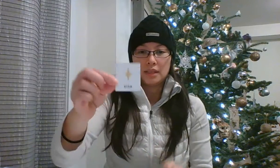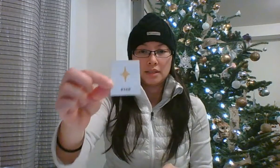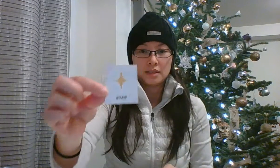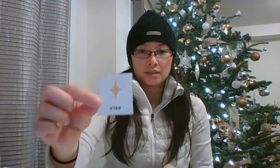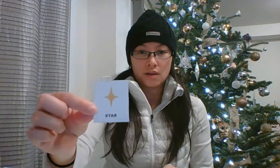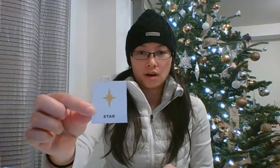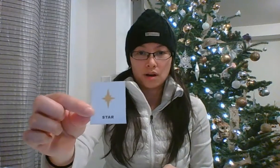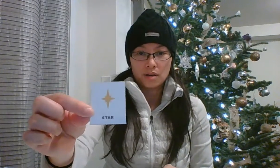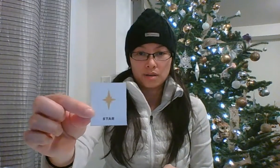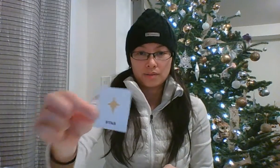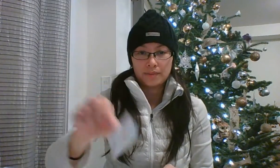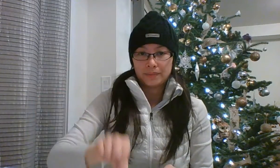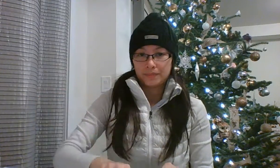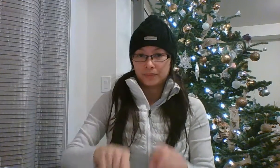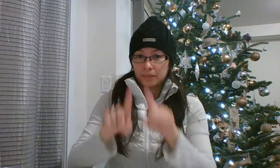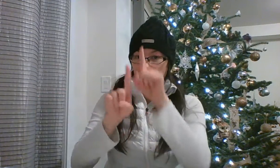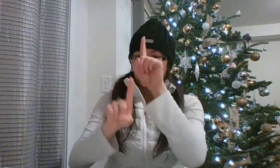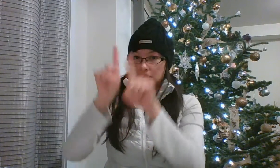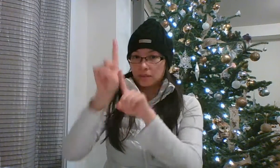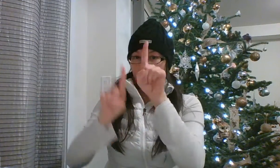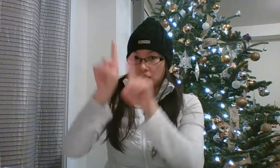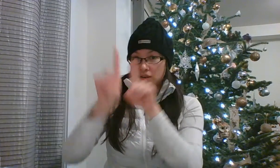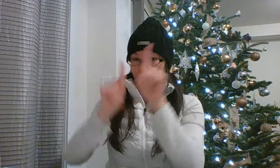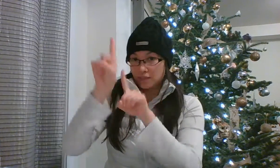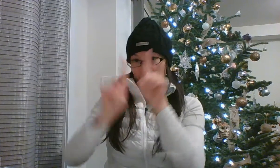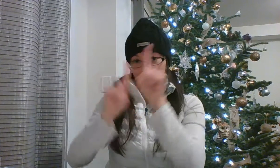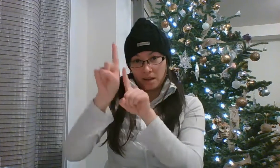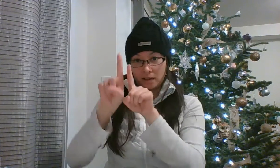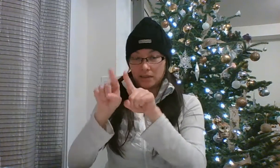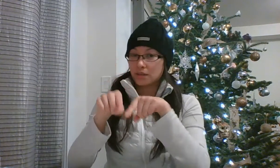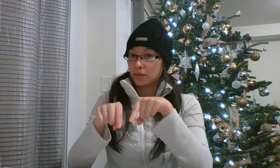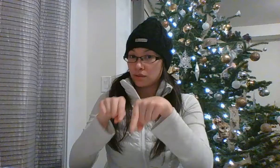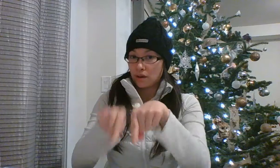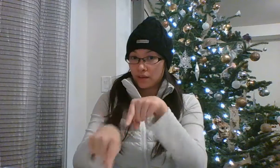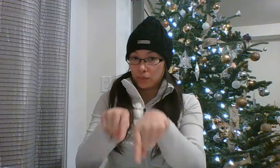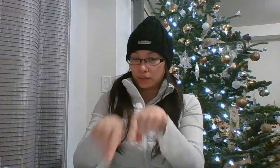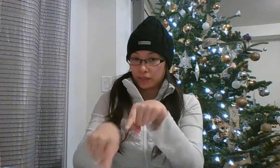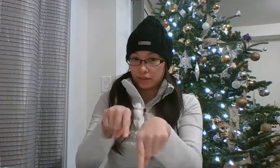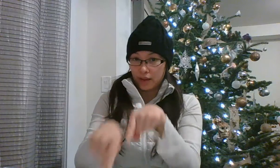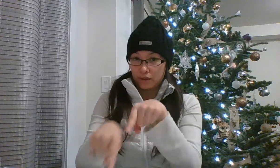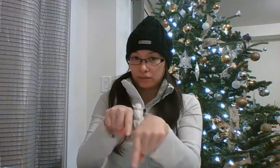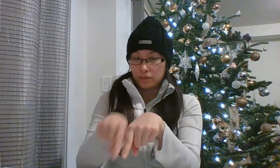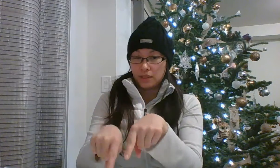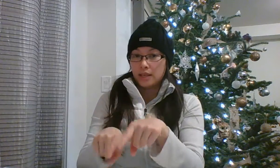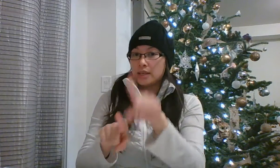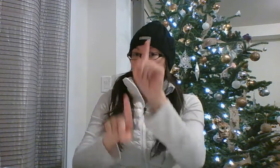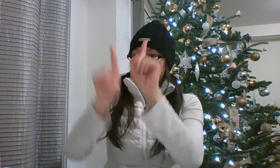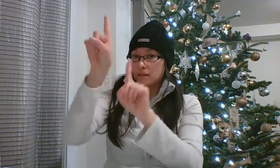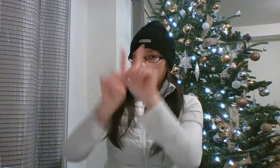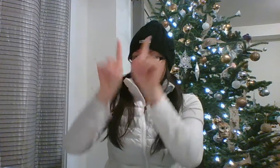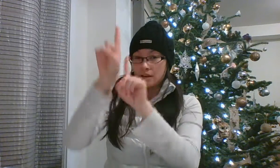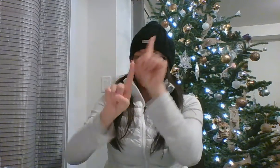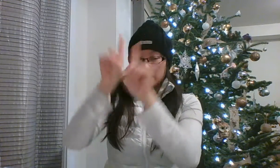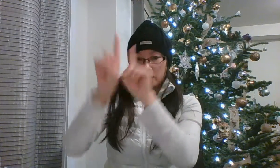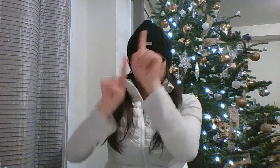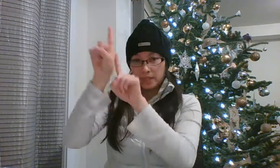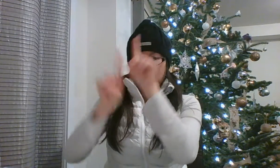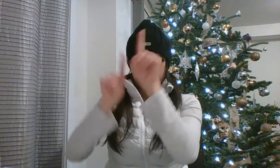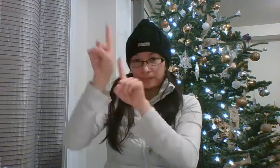And star. Star, same sign. So stocking pointing down. Star is pointing up.